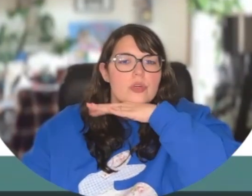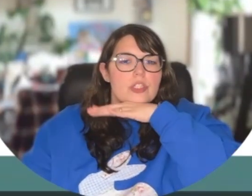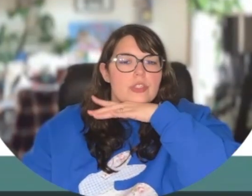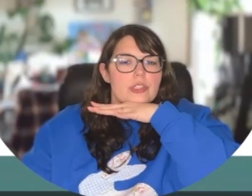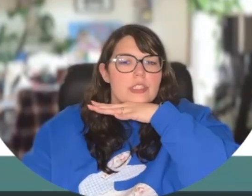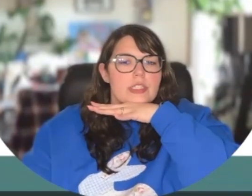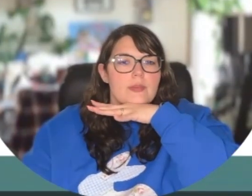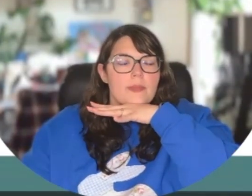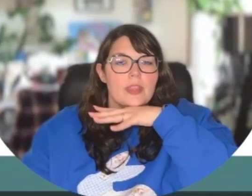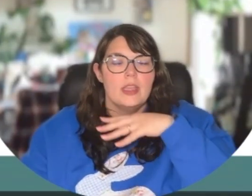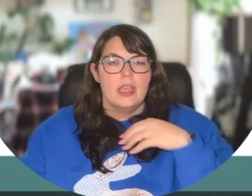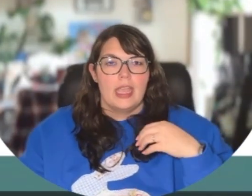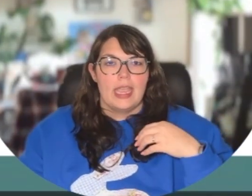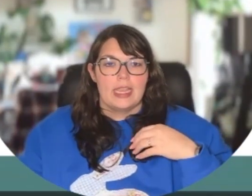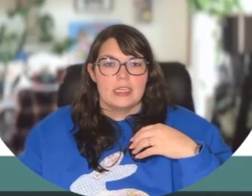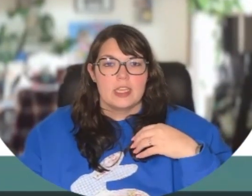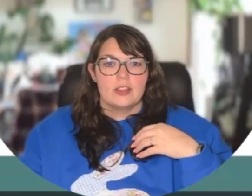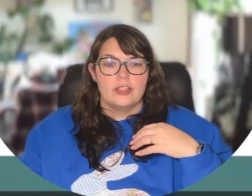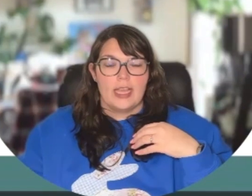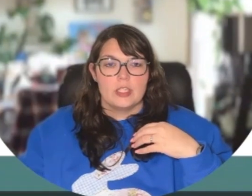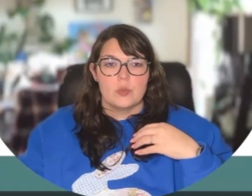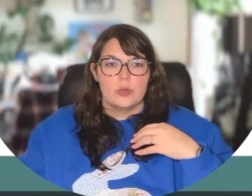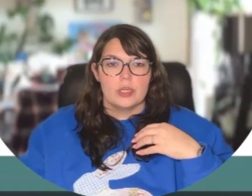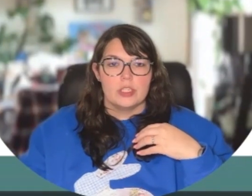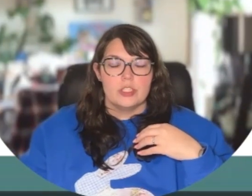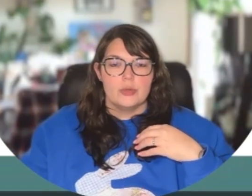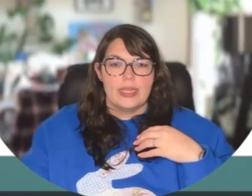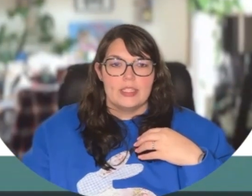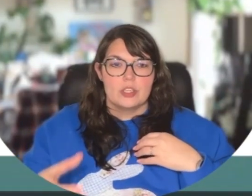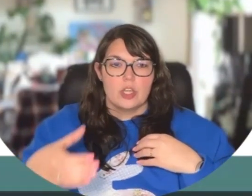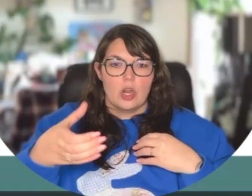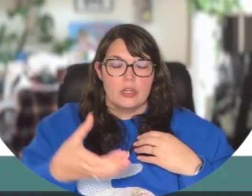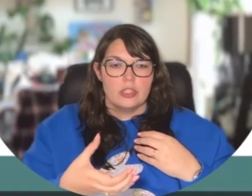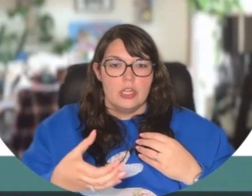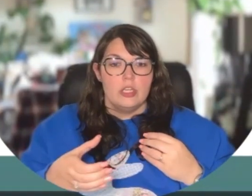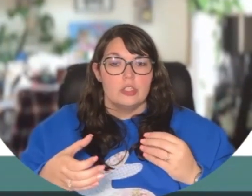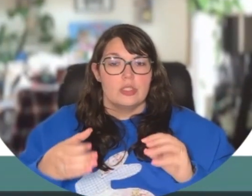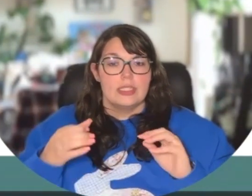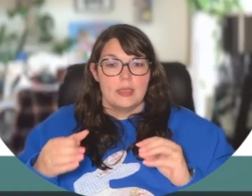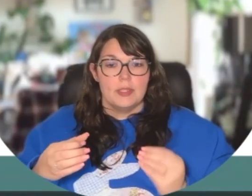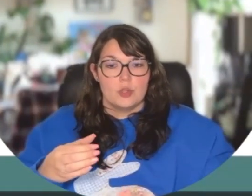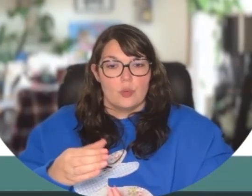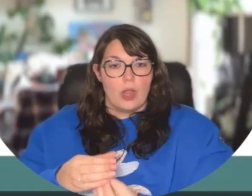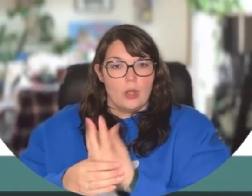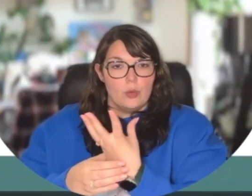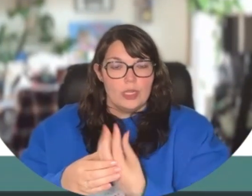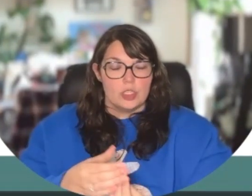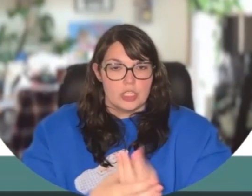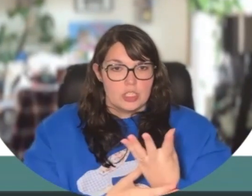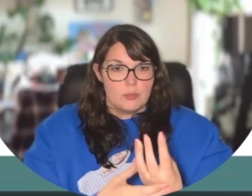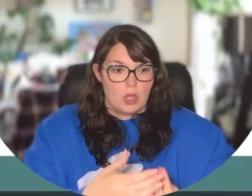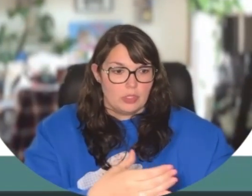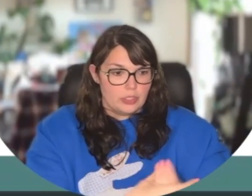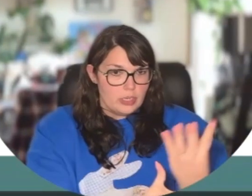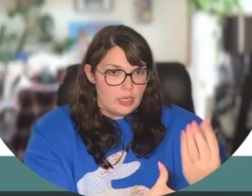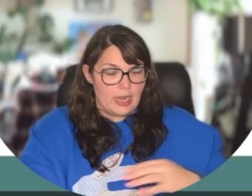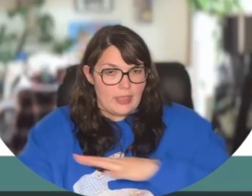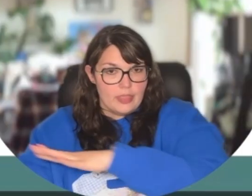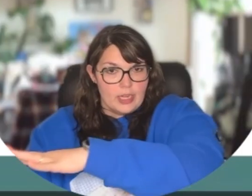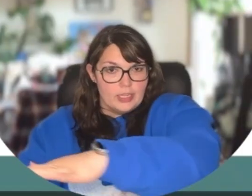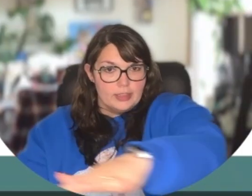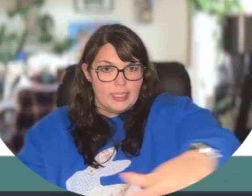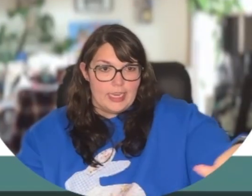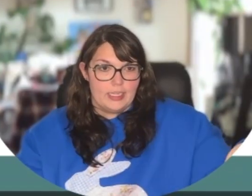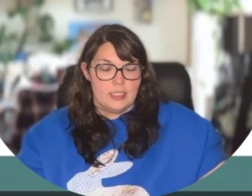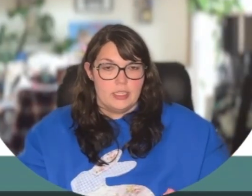dirt or dirt. And the last one we're going to do is garden. So same as grow, just smaller,